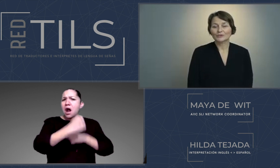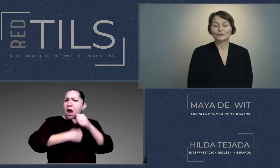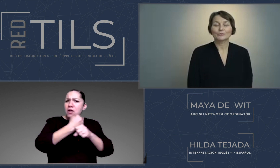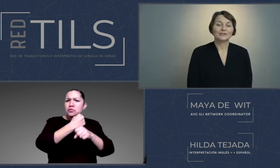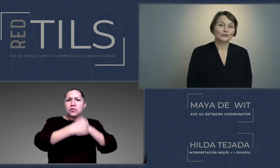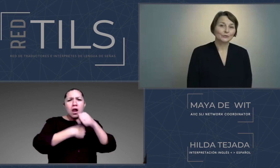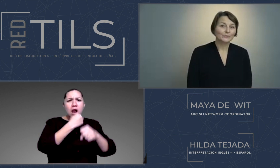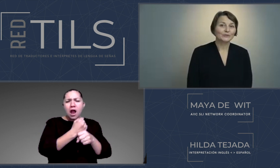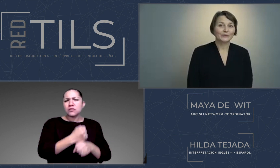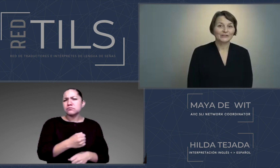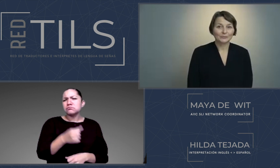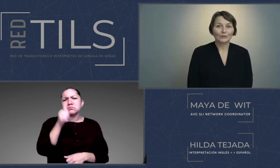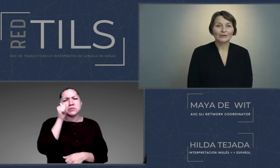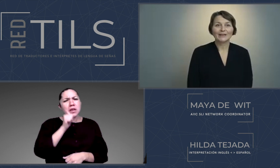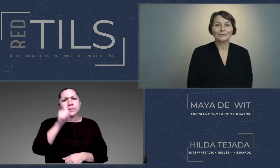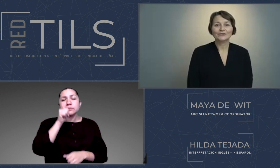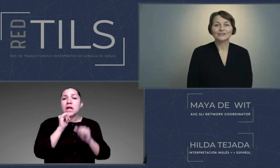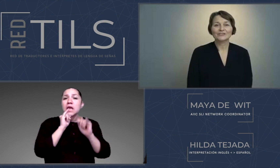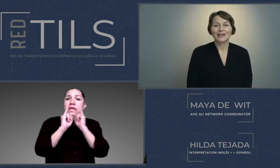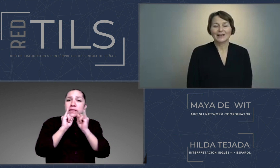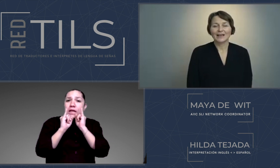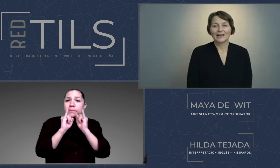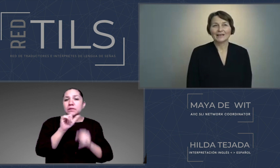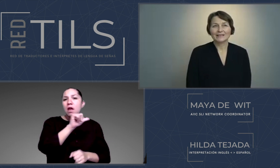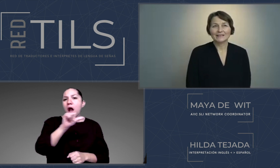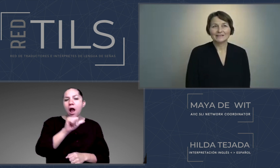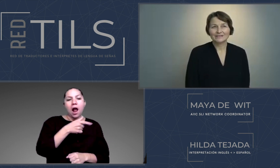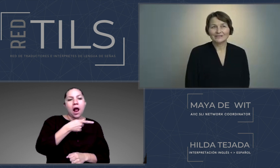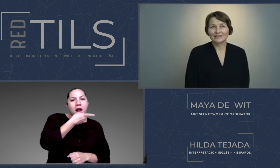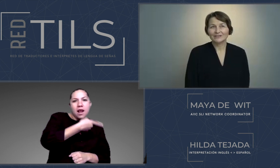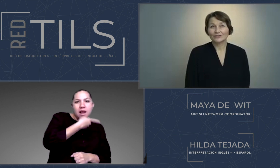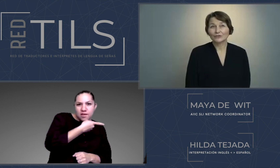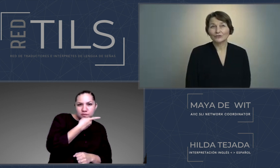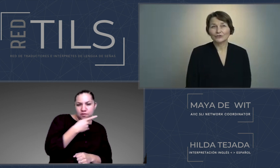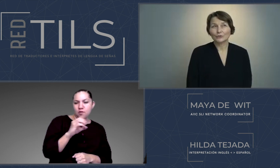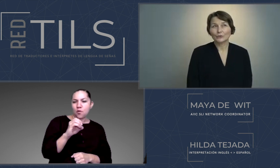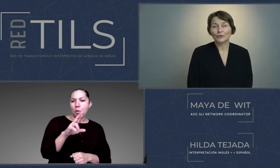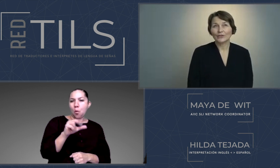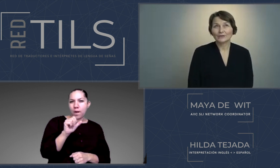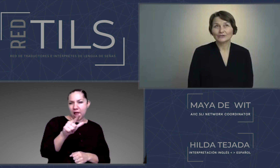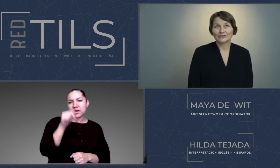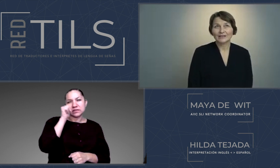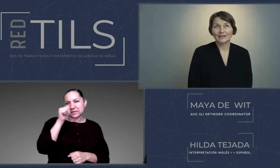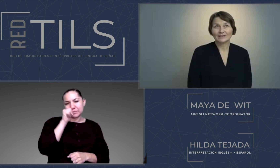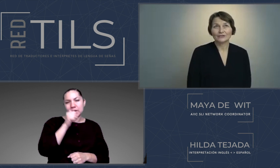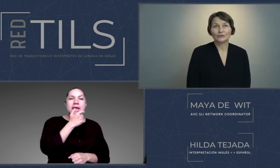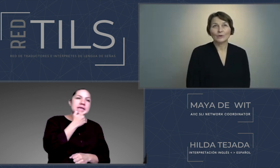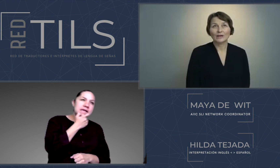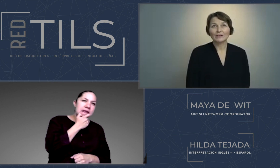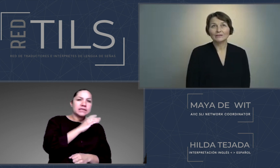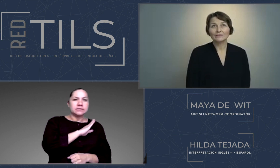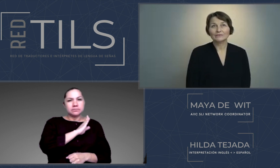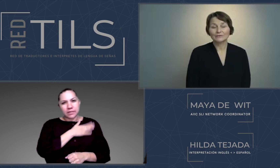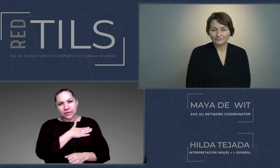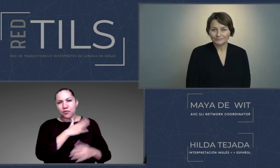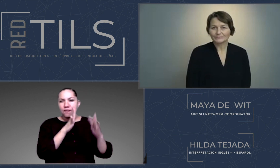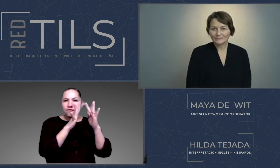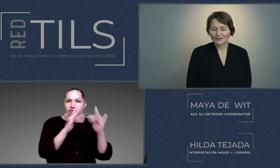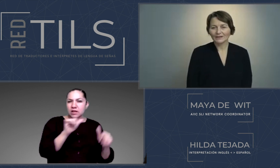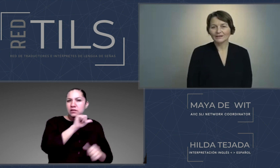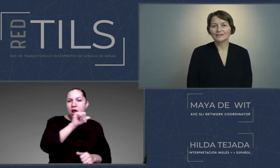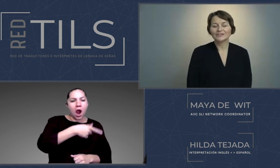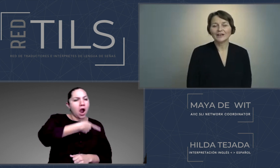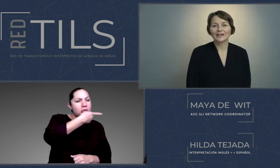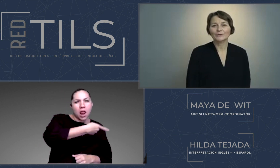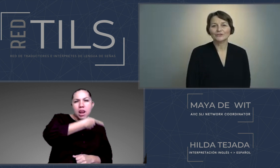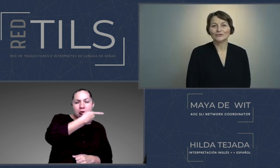interpreters who had de knowledge lenguas in both orales, es decir, languages, intérpretes and que hacían just interpretación entre distintos recently idiomas and orales, now pero fue en